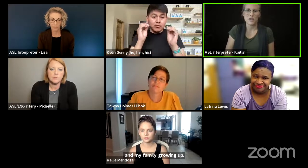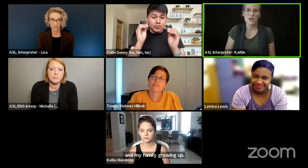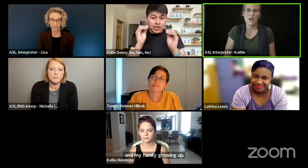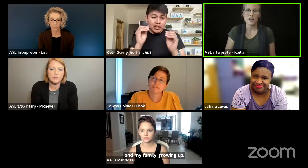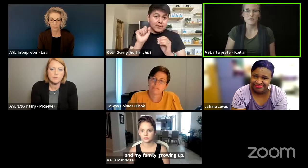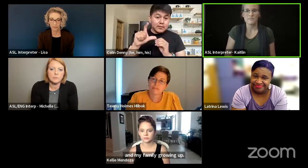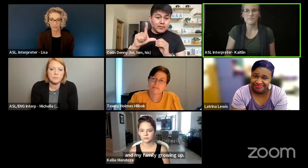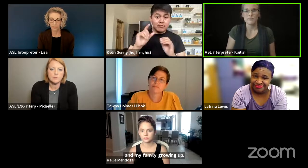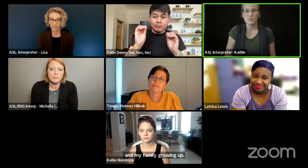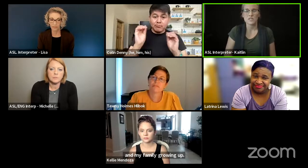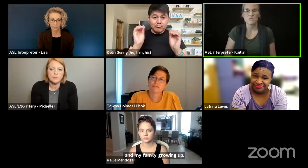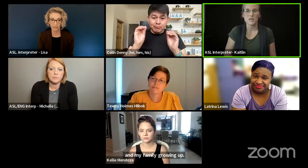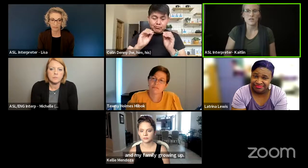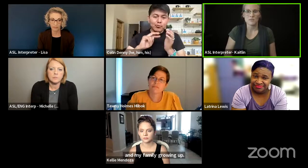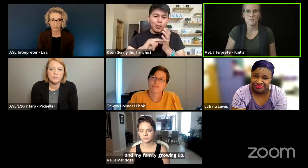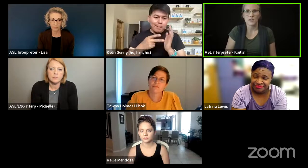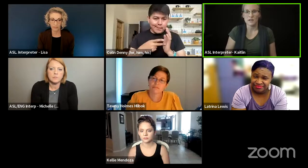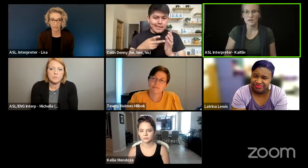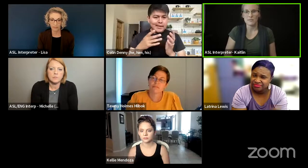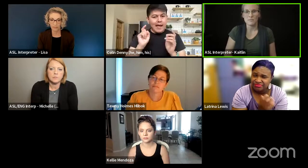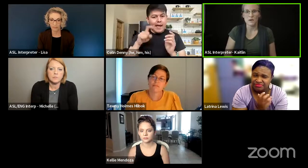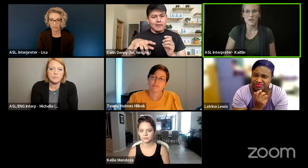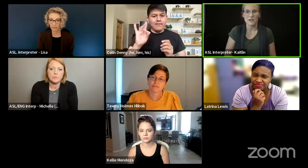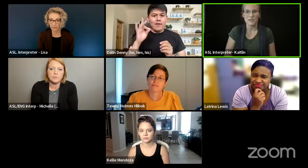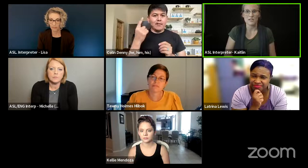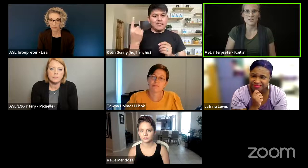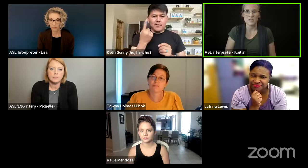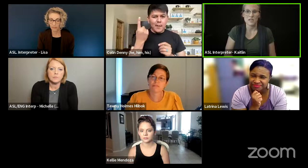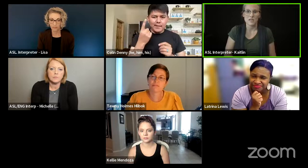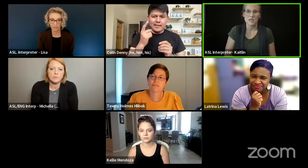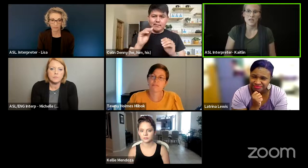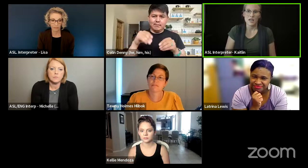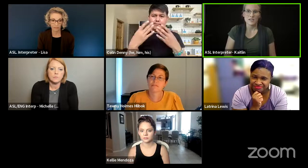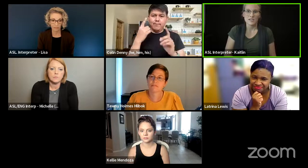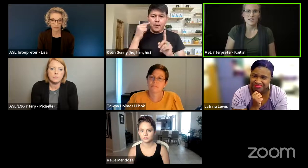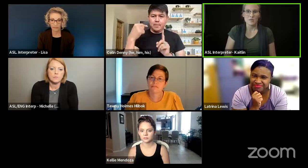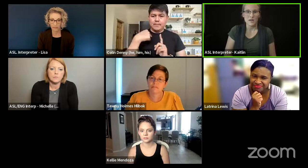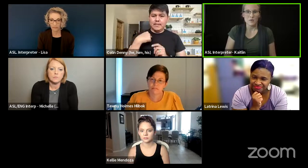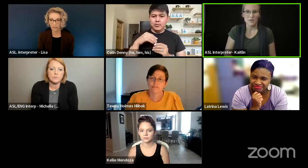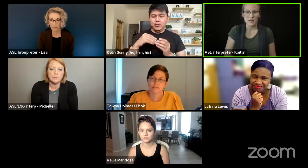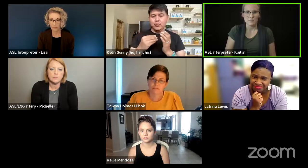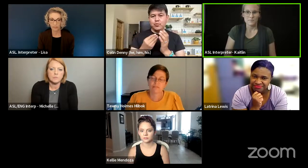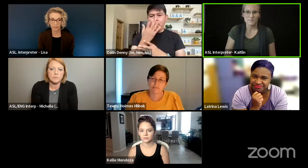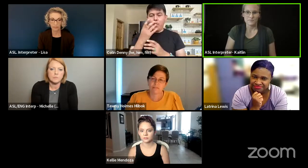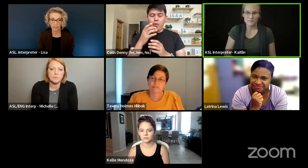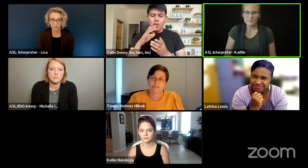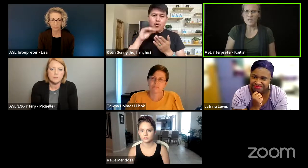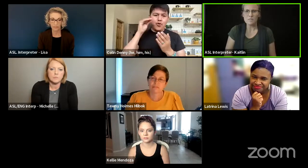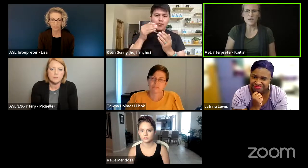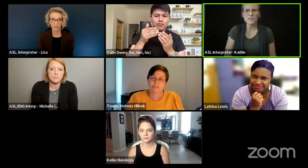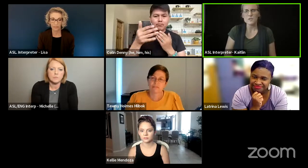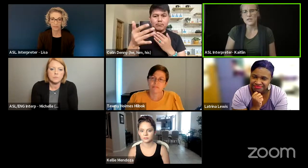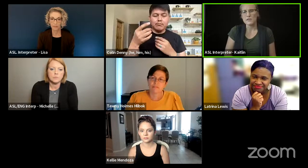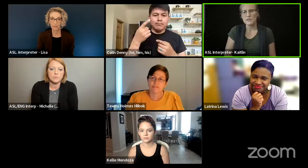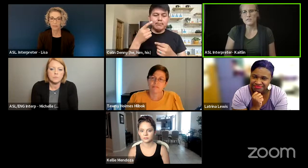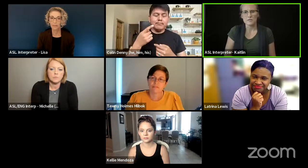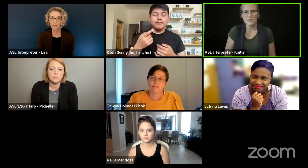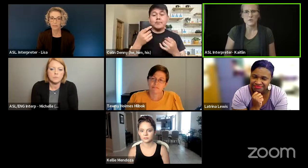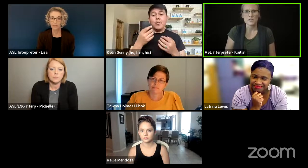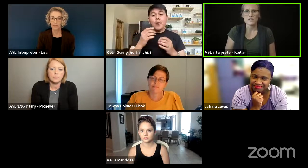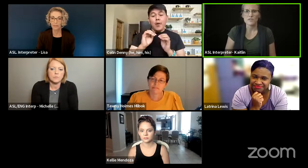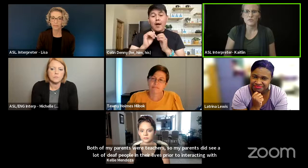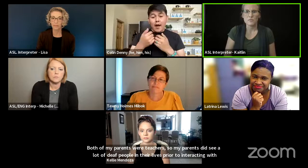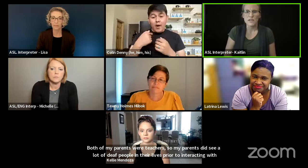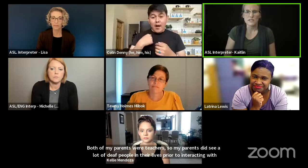language was something that was imperative, and my parents did help me out with that. My parents were eager to